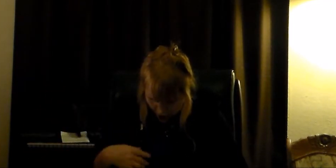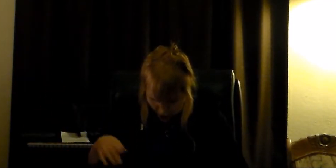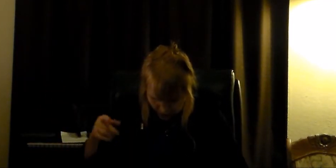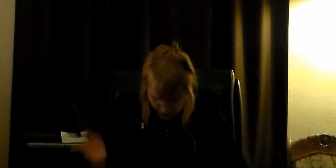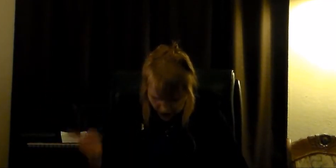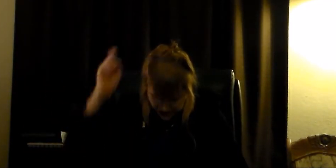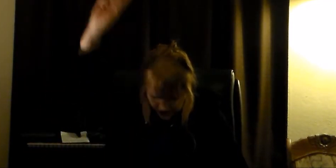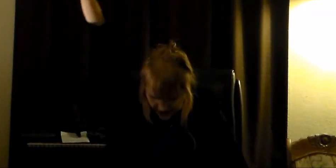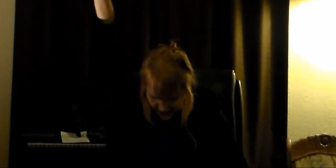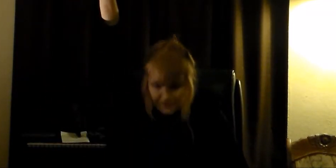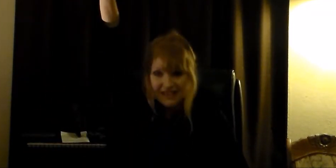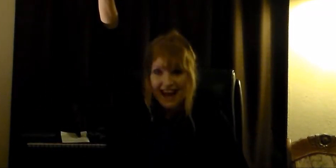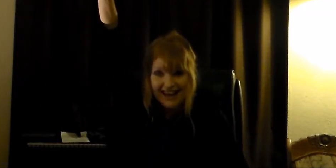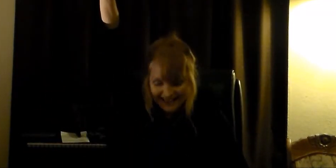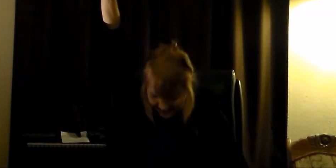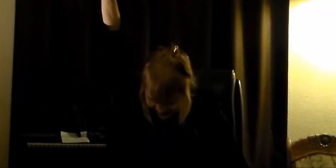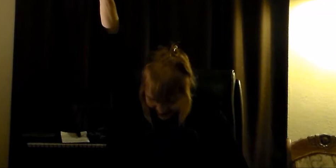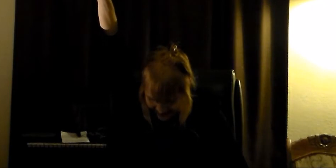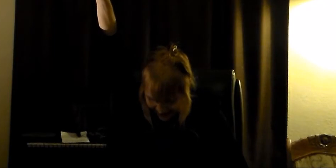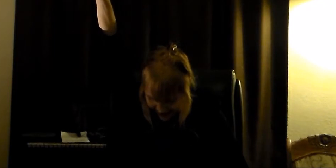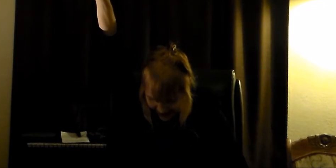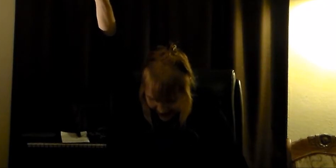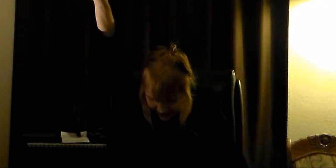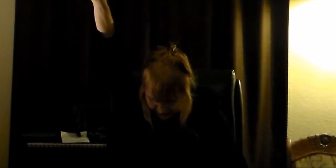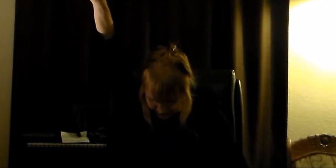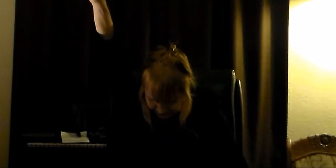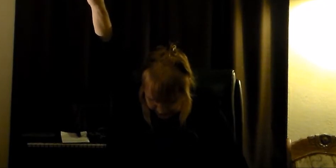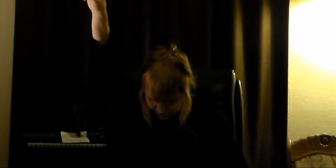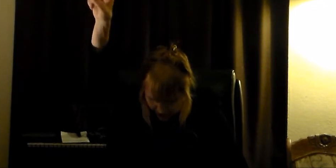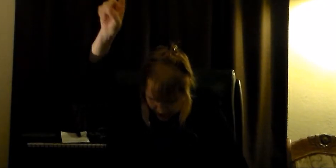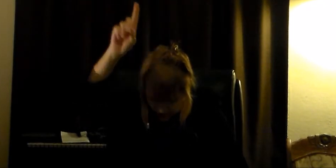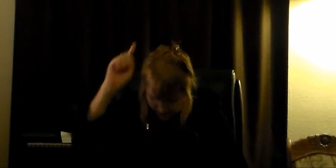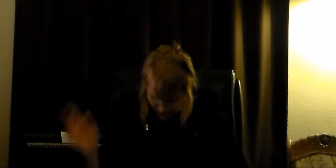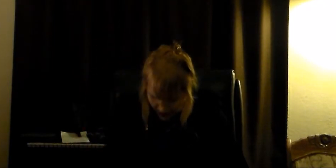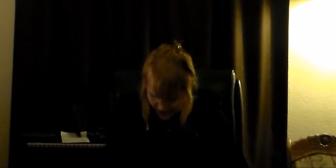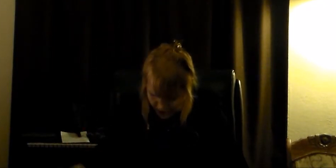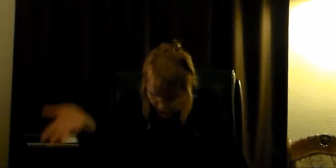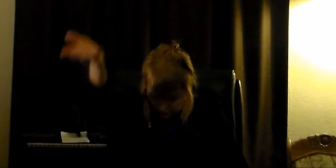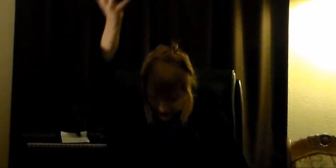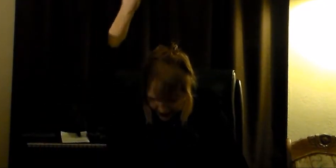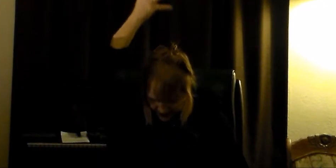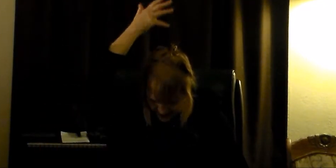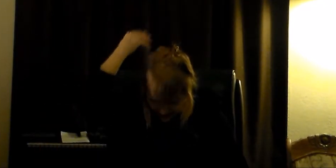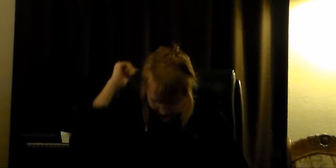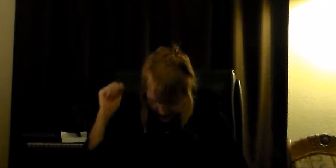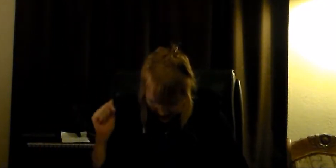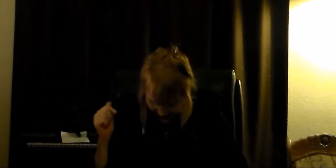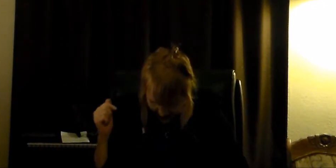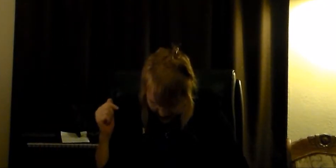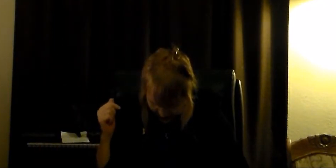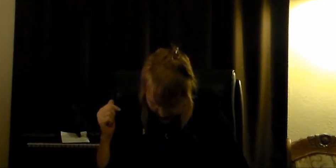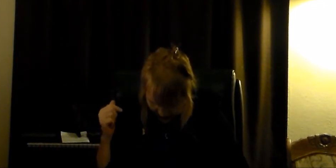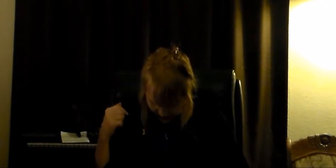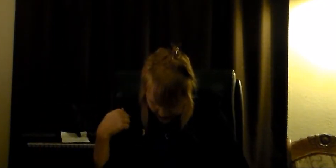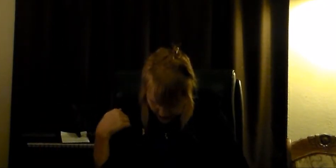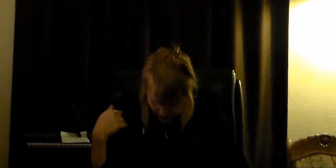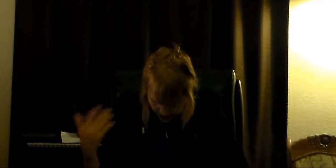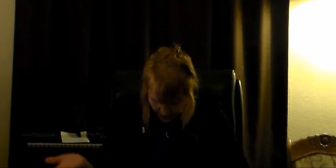Oh, when Christ Jesus comes again at the end of time, bodies will rise that are dead